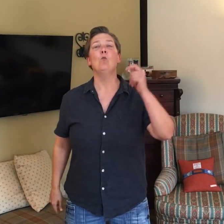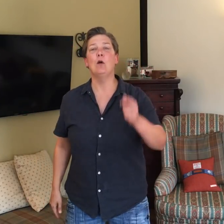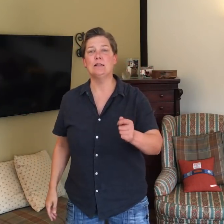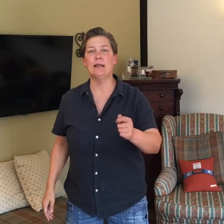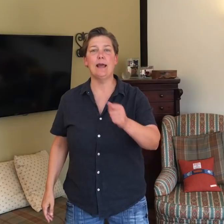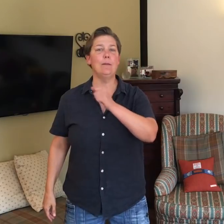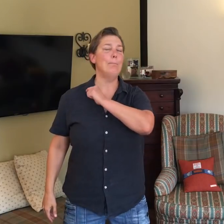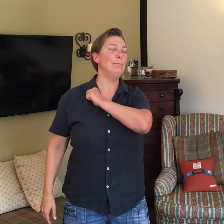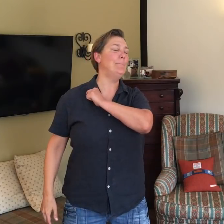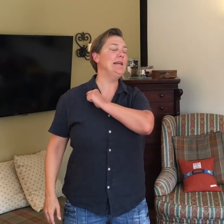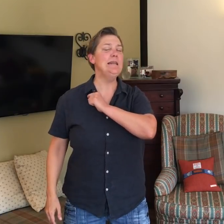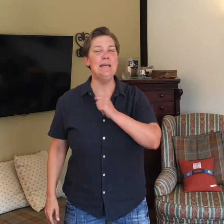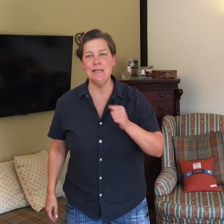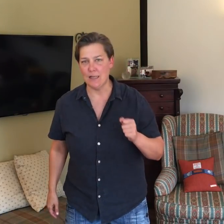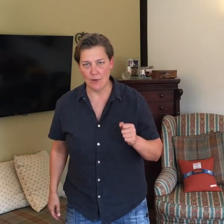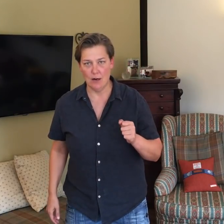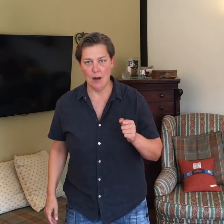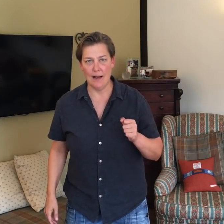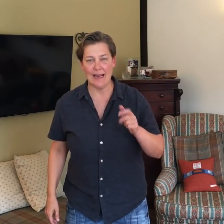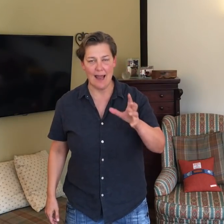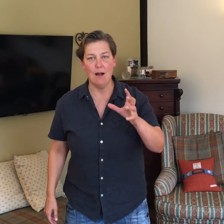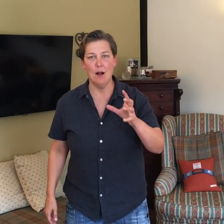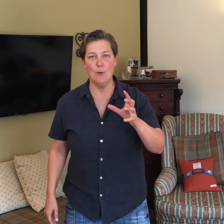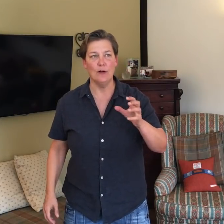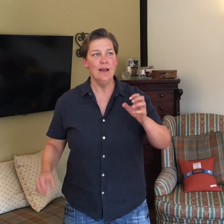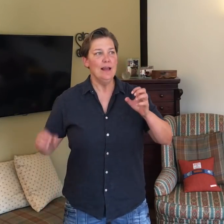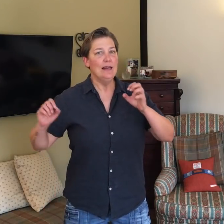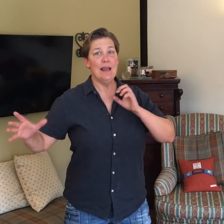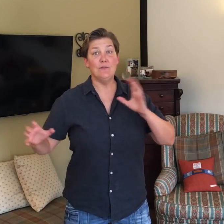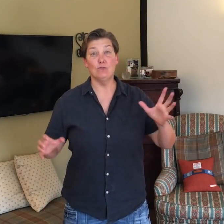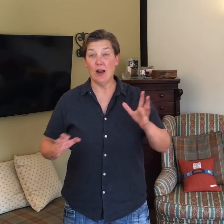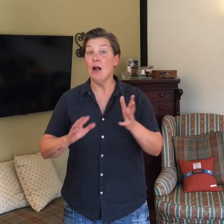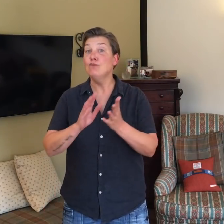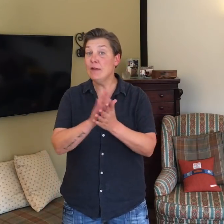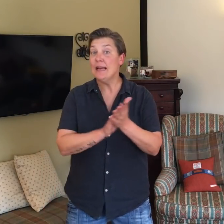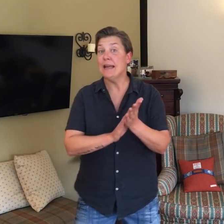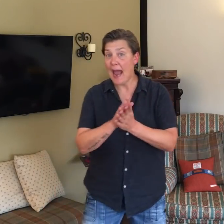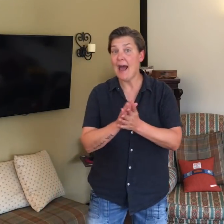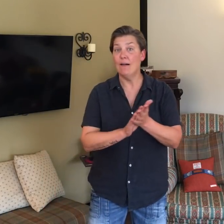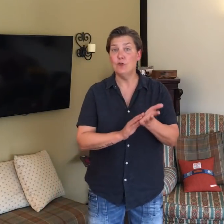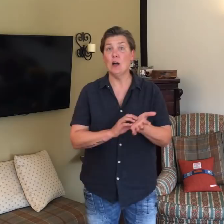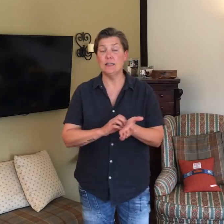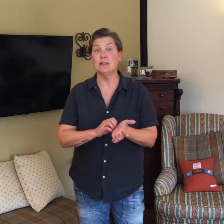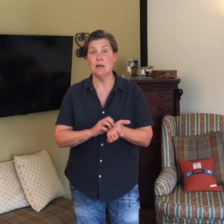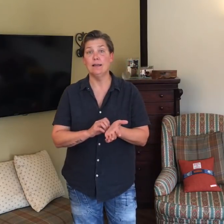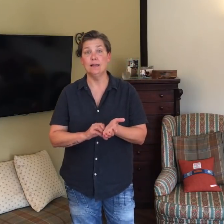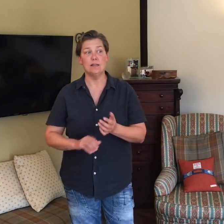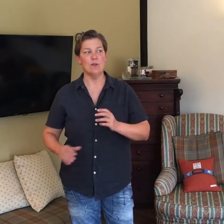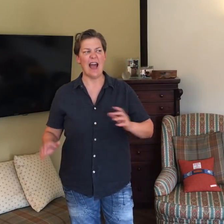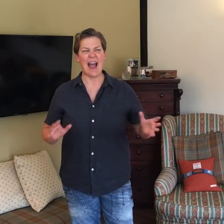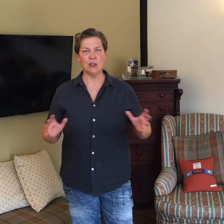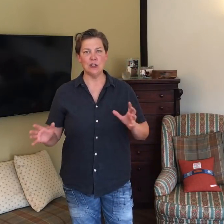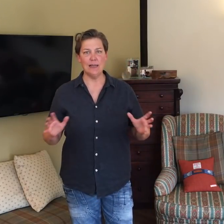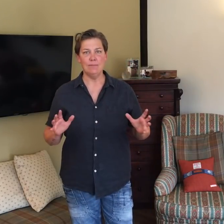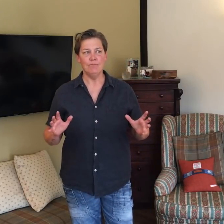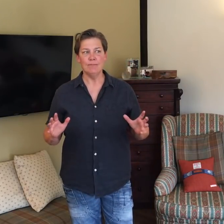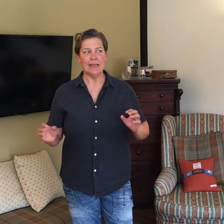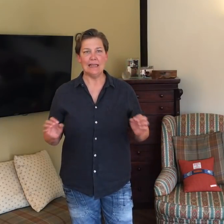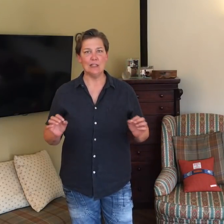Once again, please don't get hung up on left and right. I really have tried to design this so that actually it's not